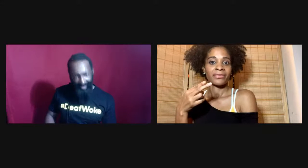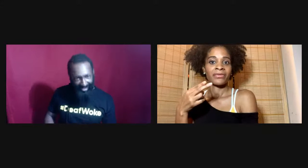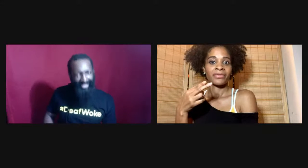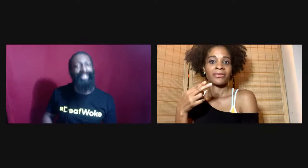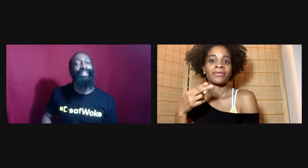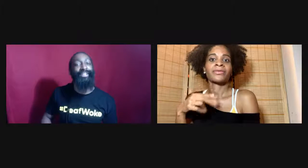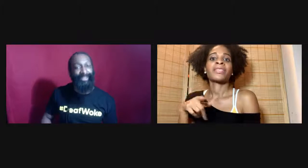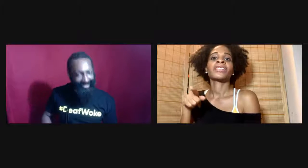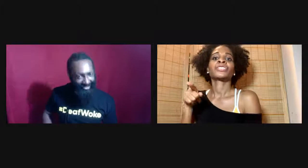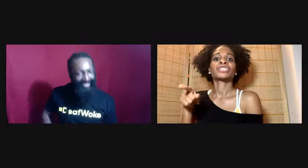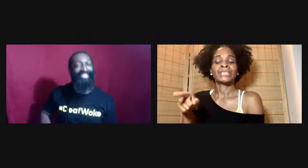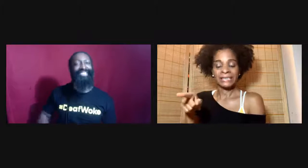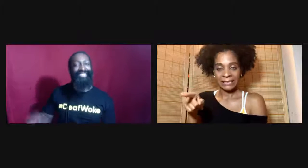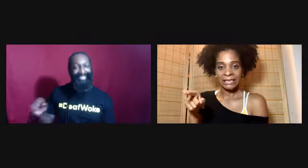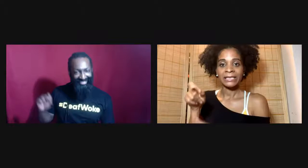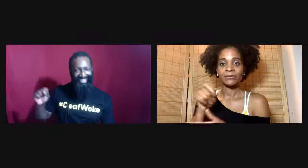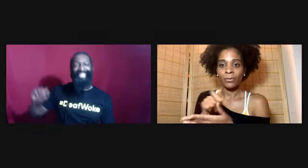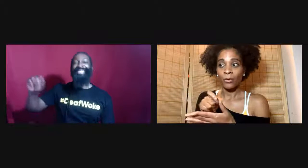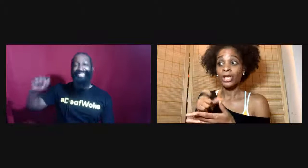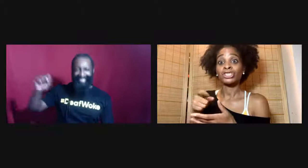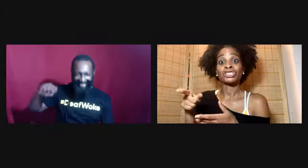Her name was Beth.